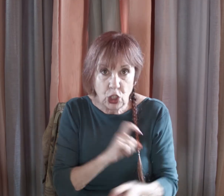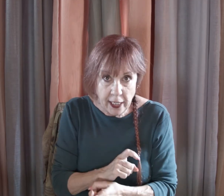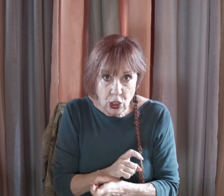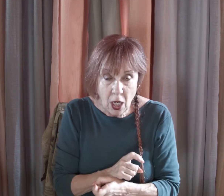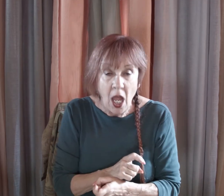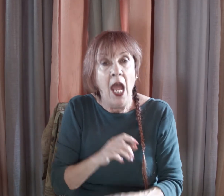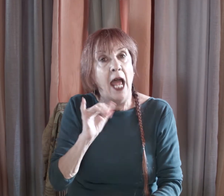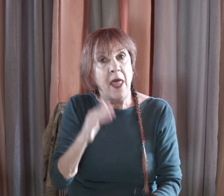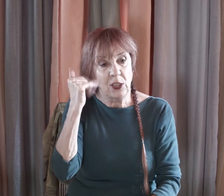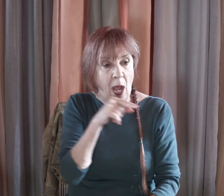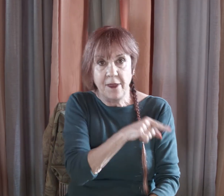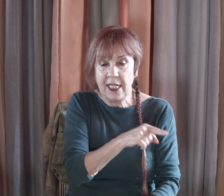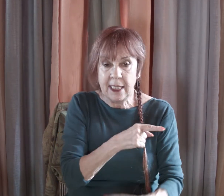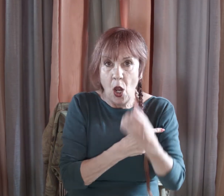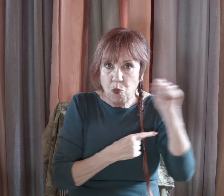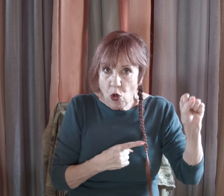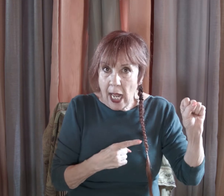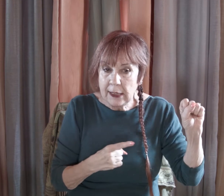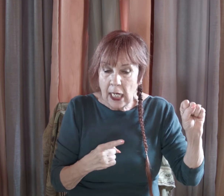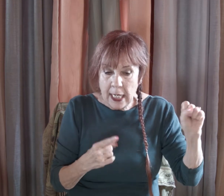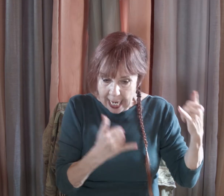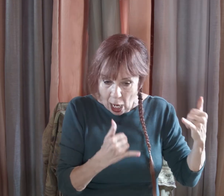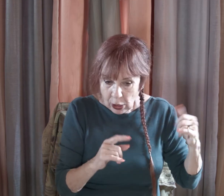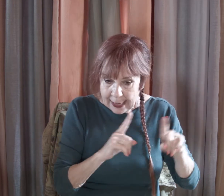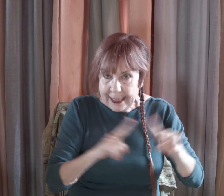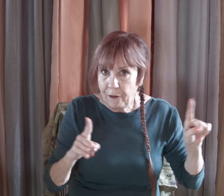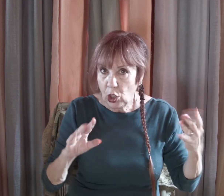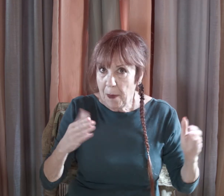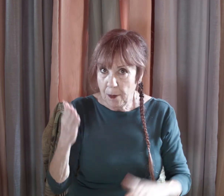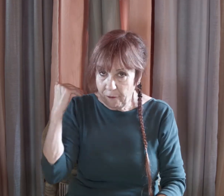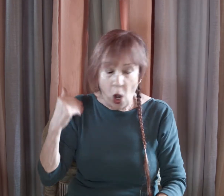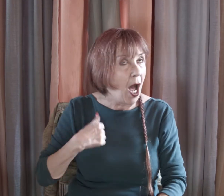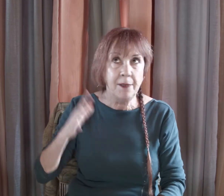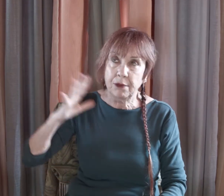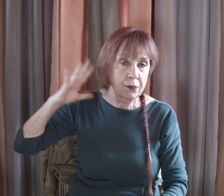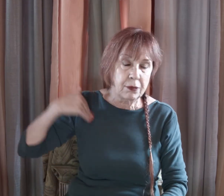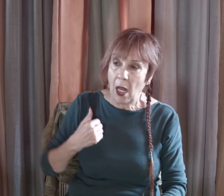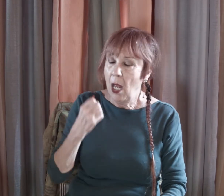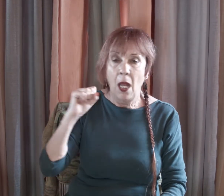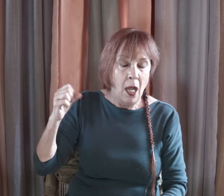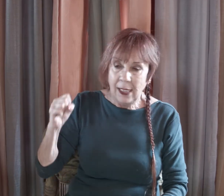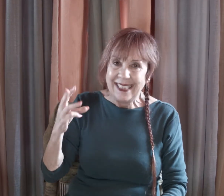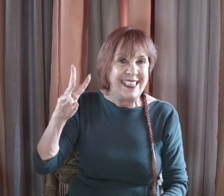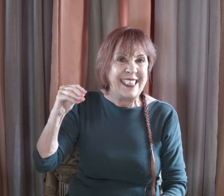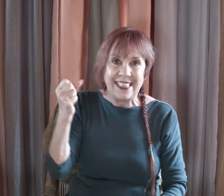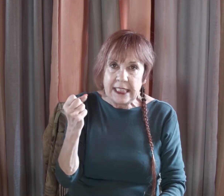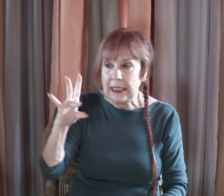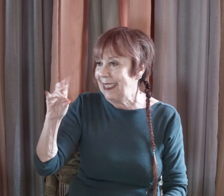is continued. And here's why this pressure is different than the past. I did all of these same demonstrations for these same reforms in the 60s, in